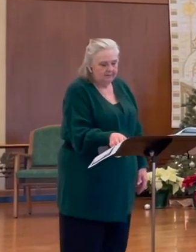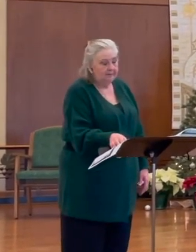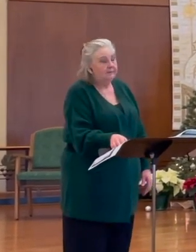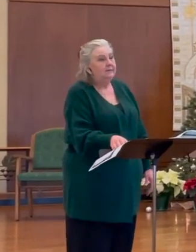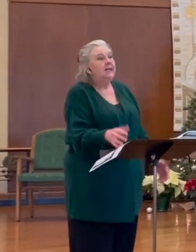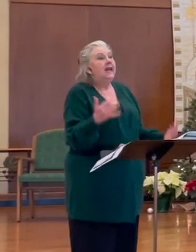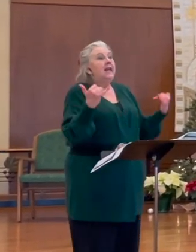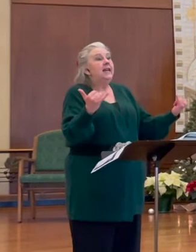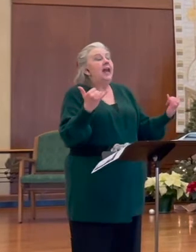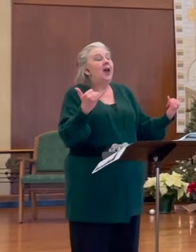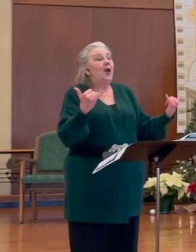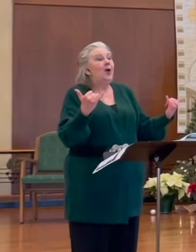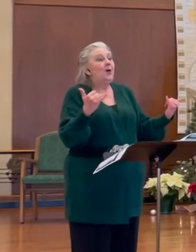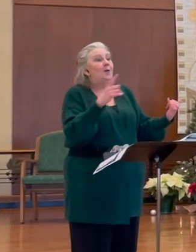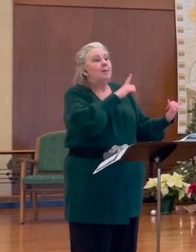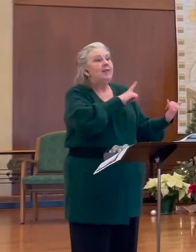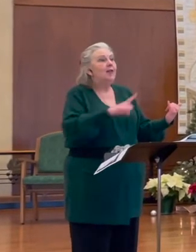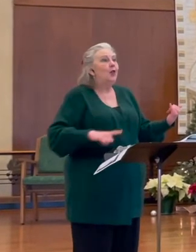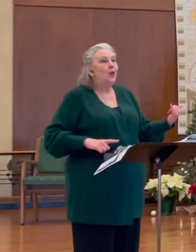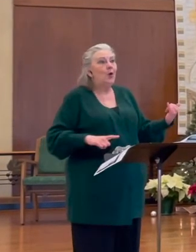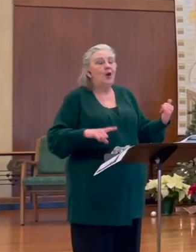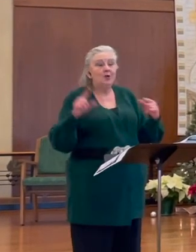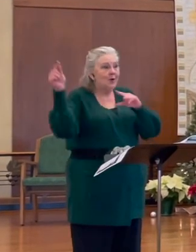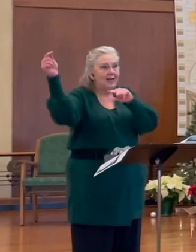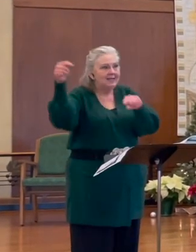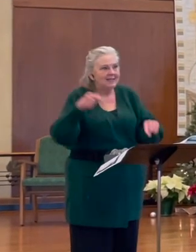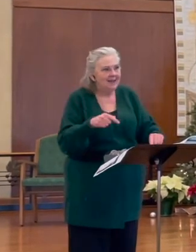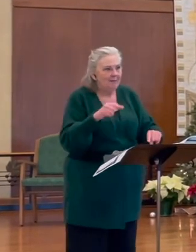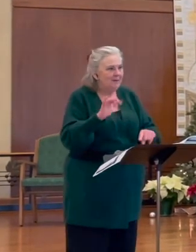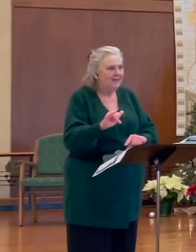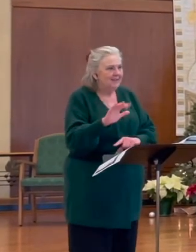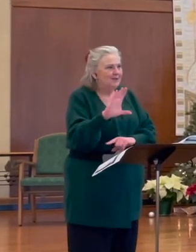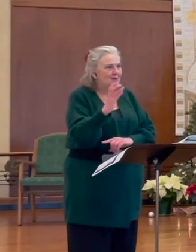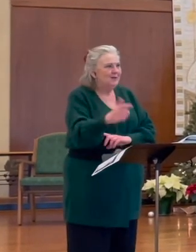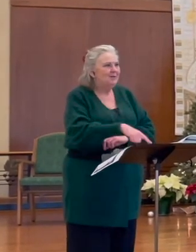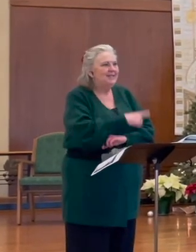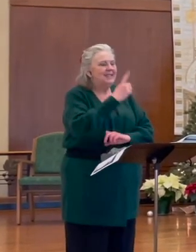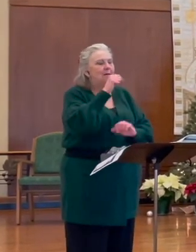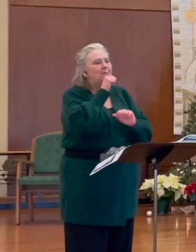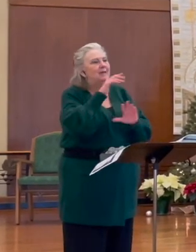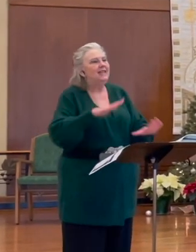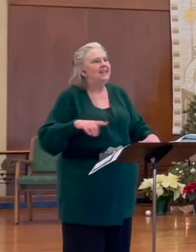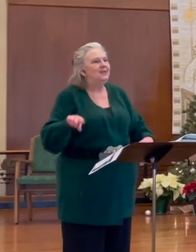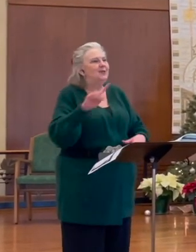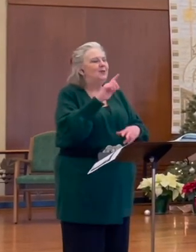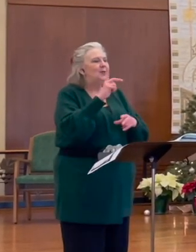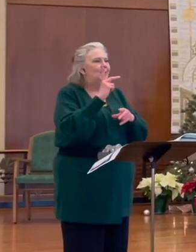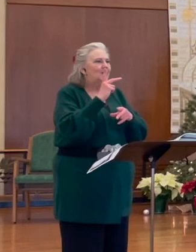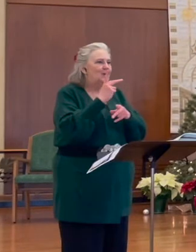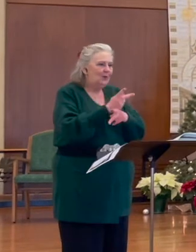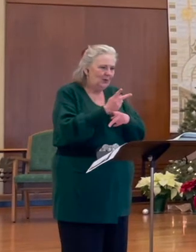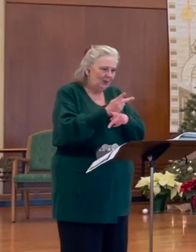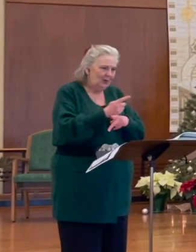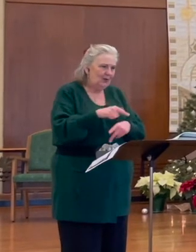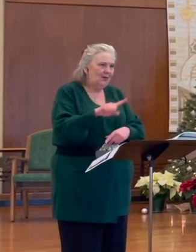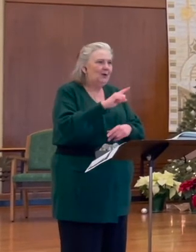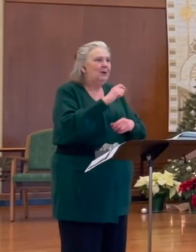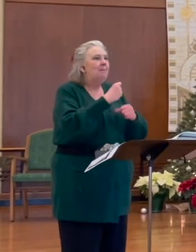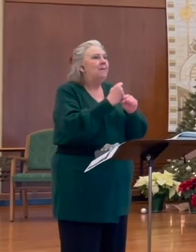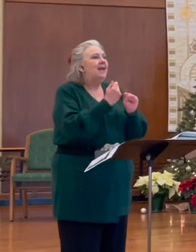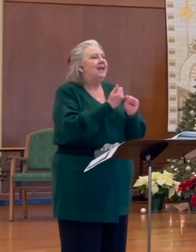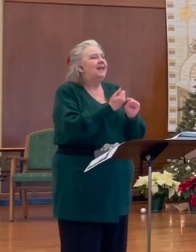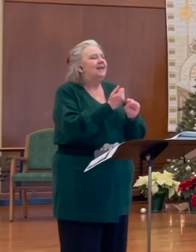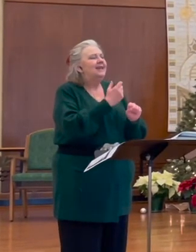Now may the Lord, who has come all the way to you this Christmas day, bless you and keep you. The Lord make his